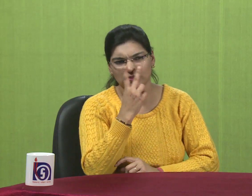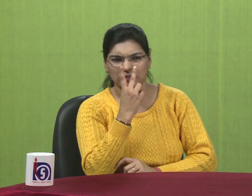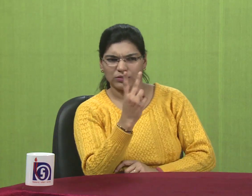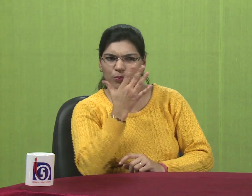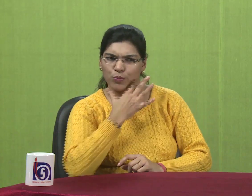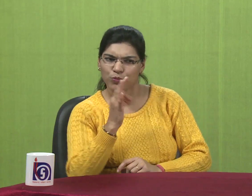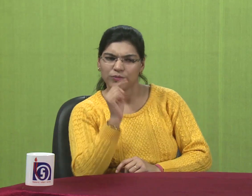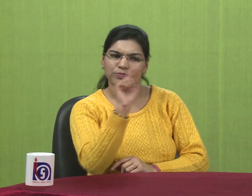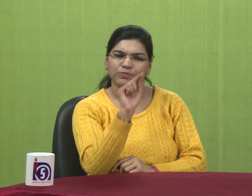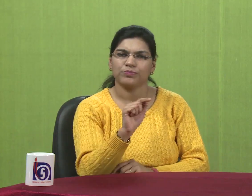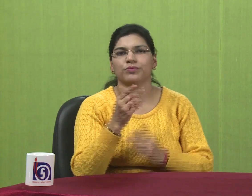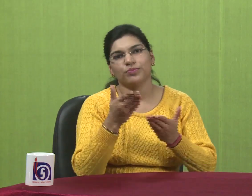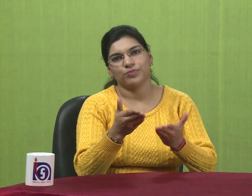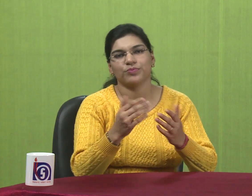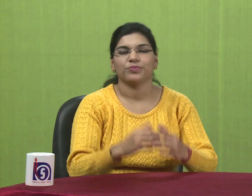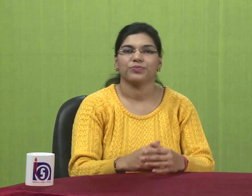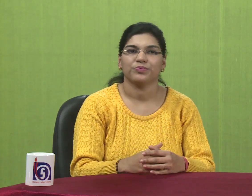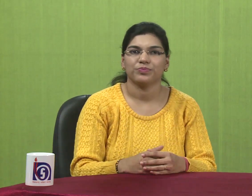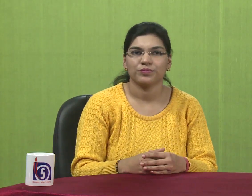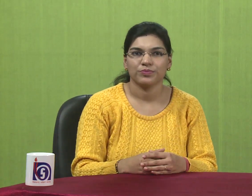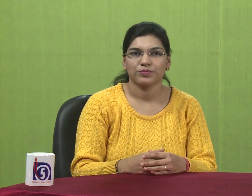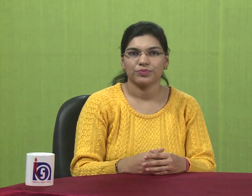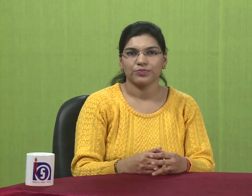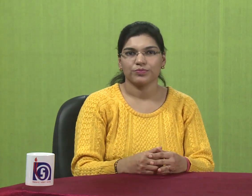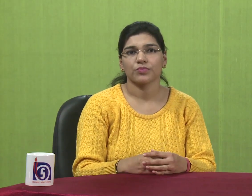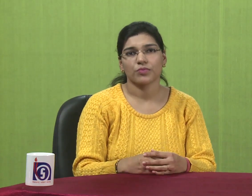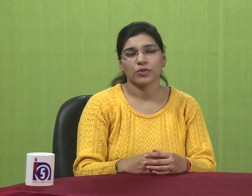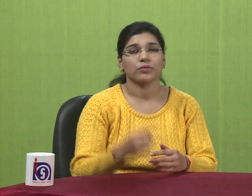And you can see and choose for yourself.